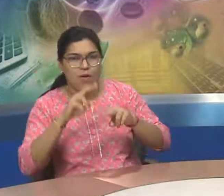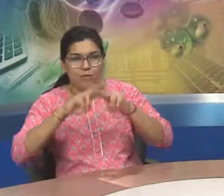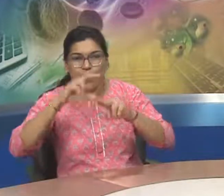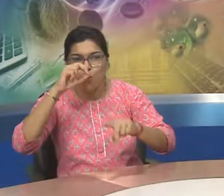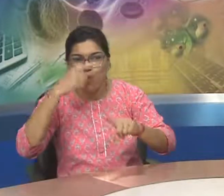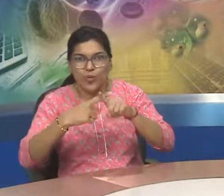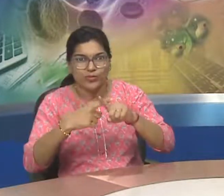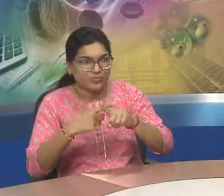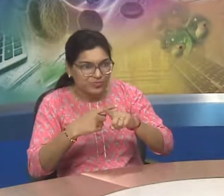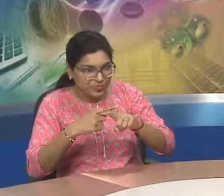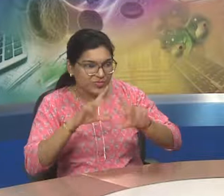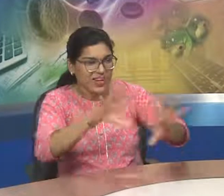having food.